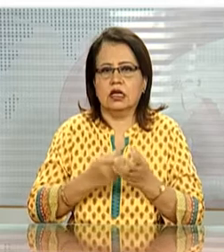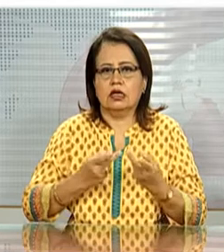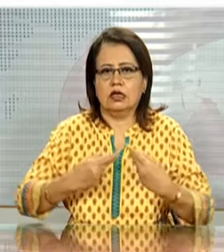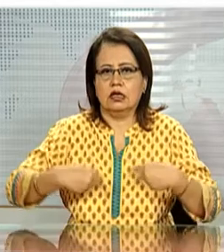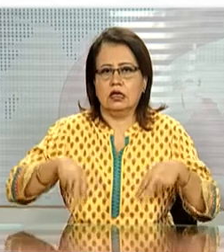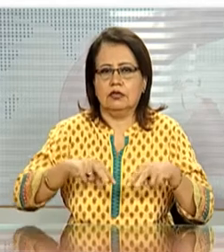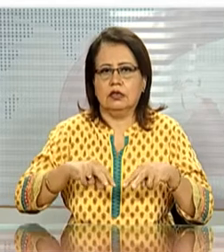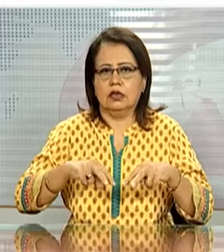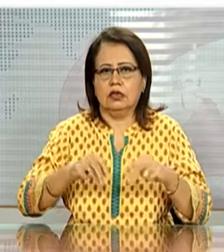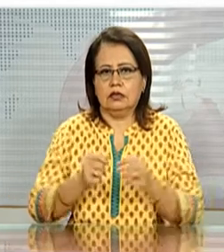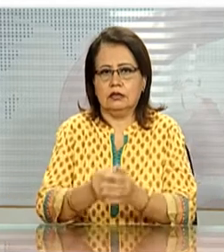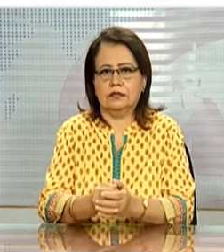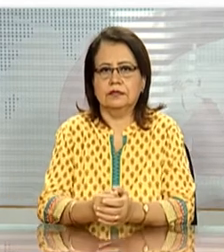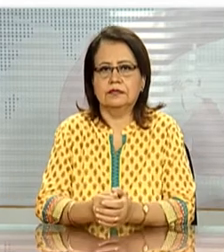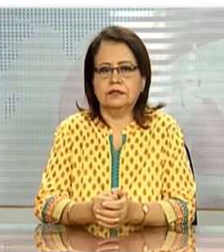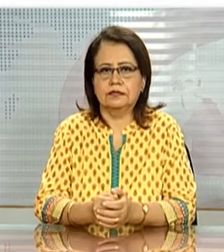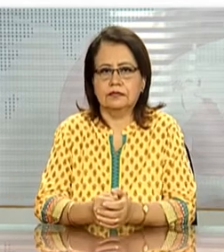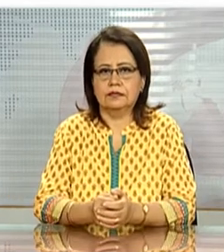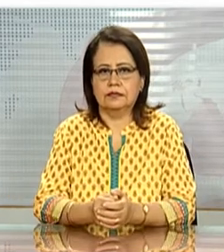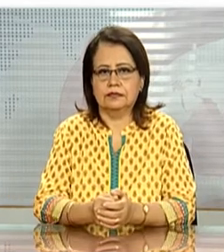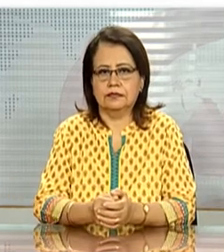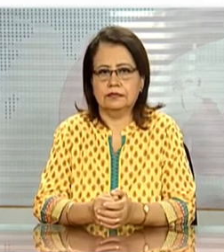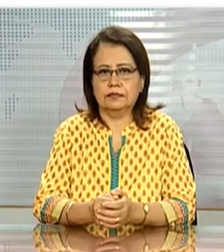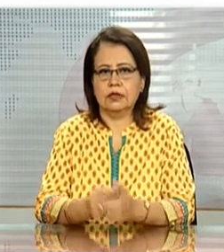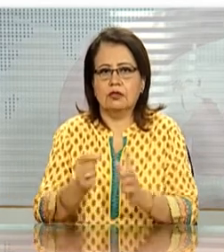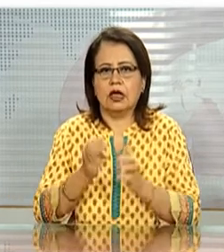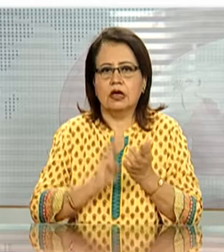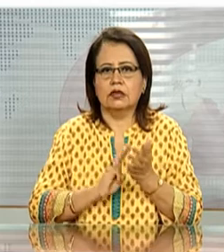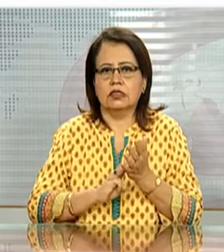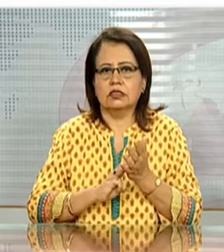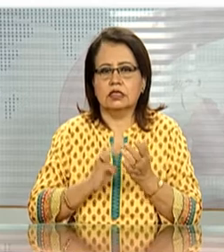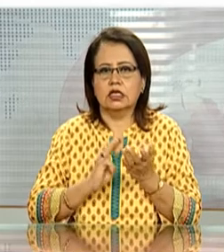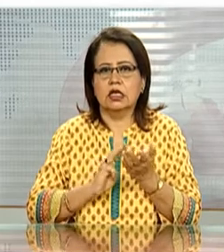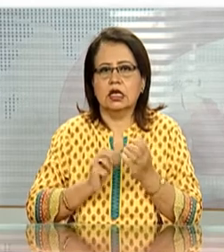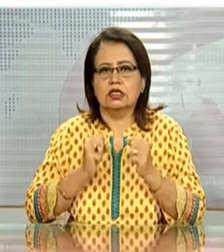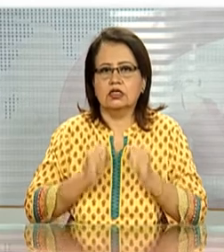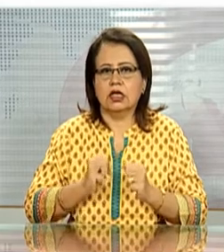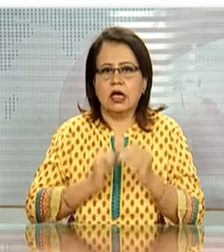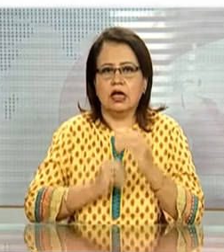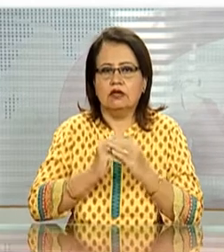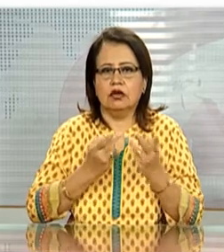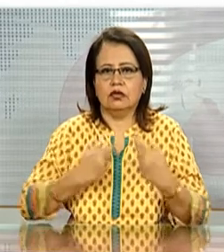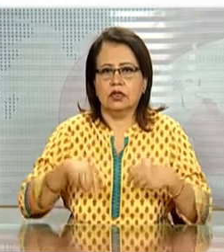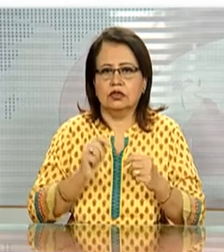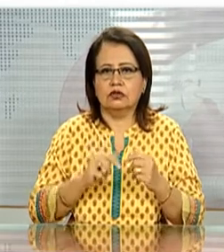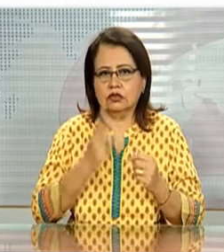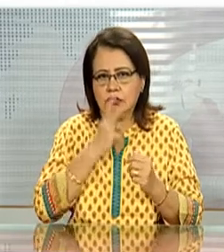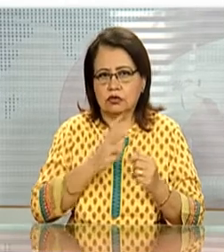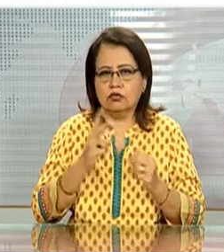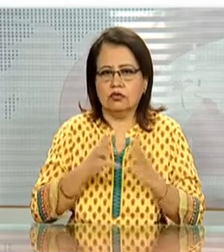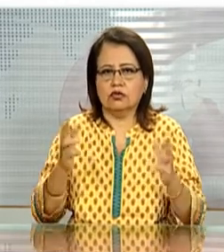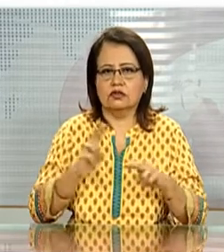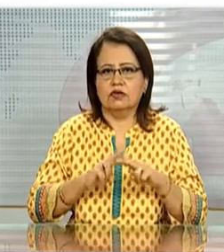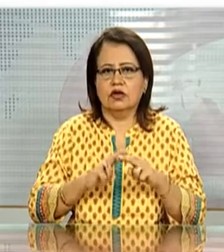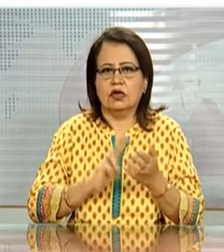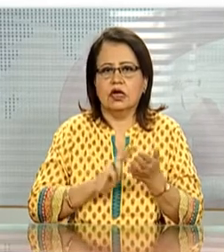19th sock Summit prime minister Narendra Modi will chair a high level meeting today to review the most